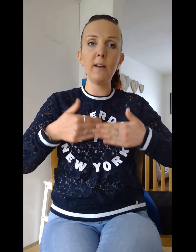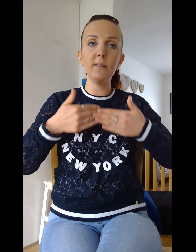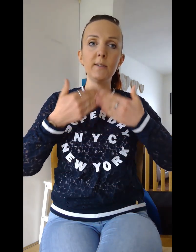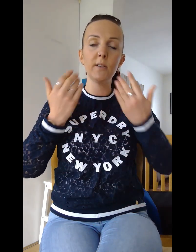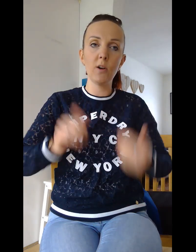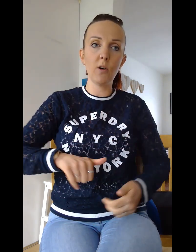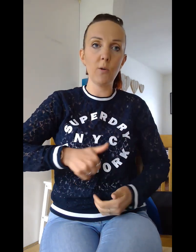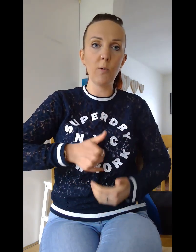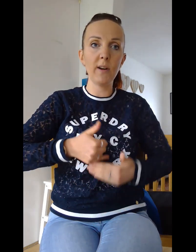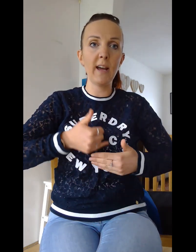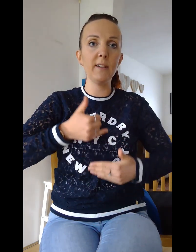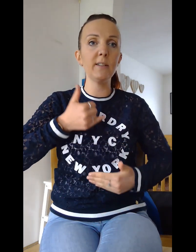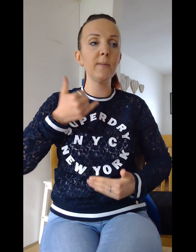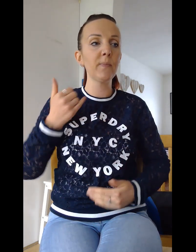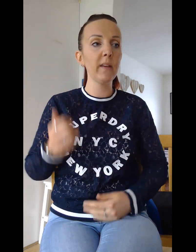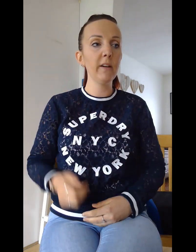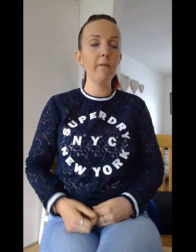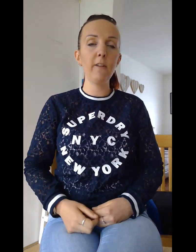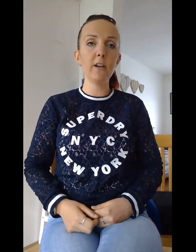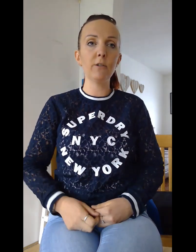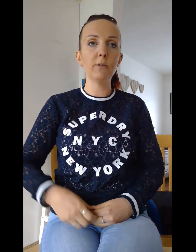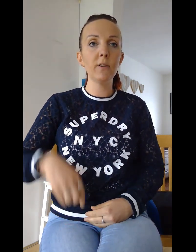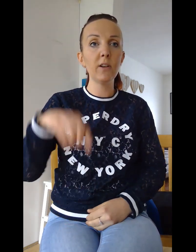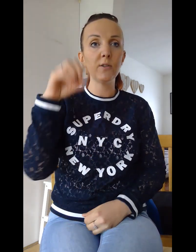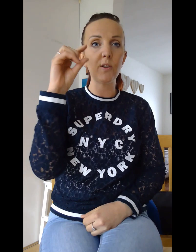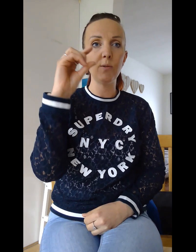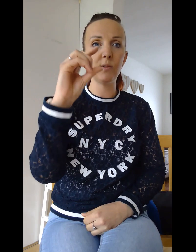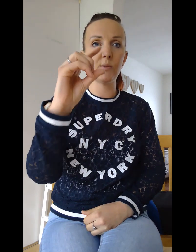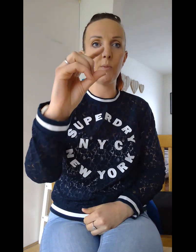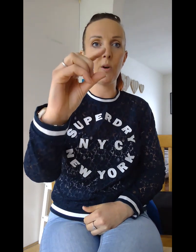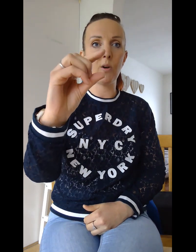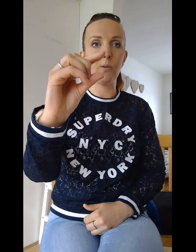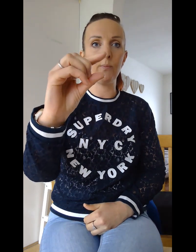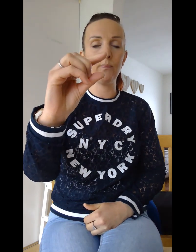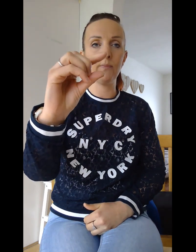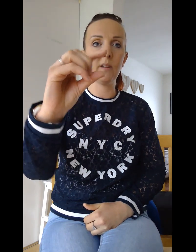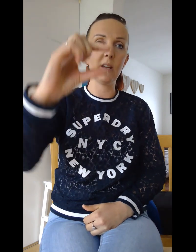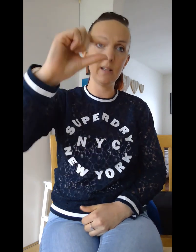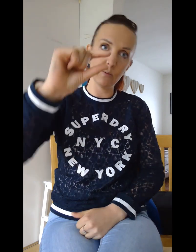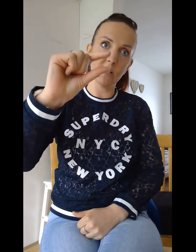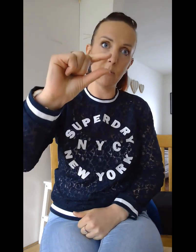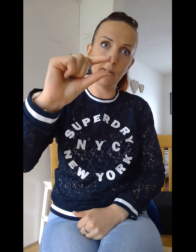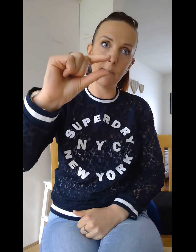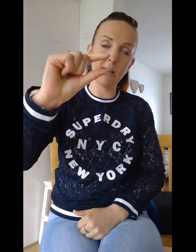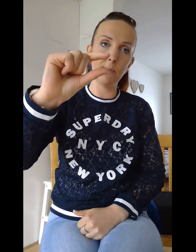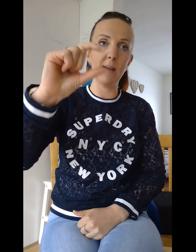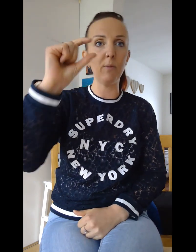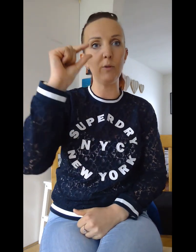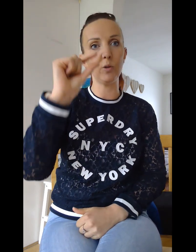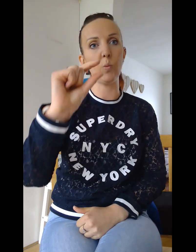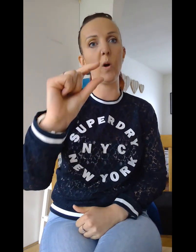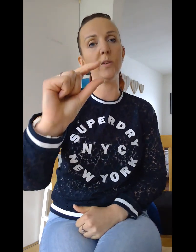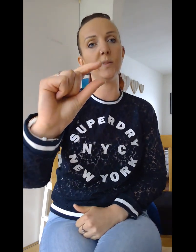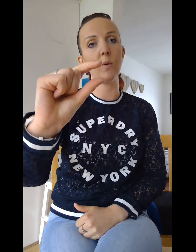hands or one hand. Feel so small. Okay, so it's like we're them little men, but we're just one